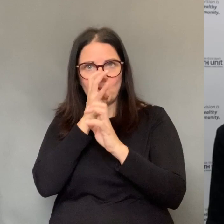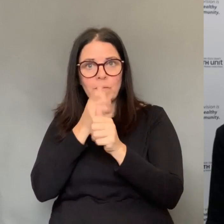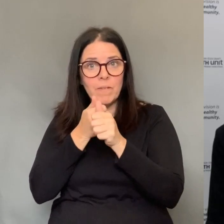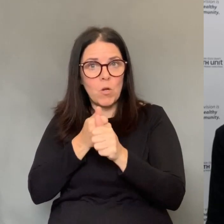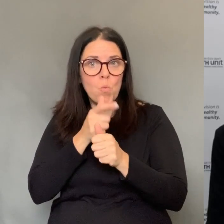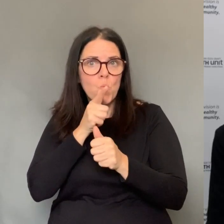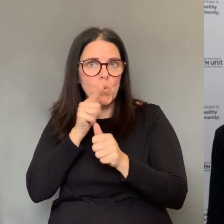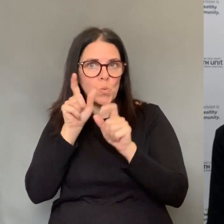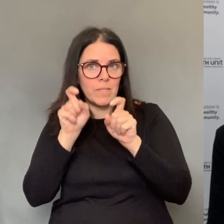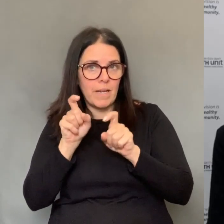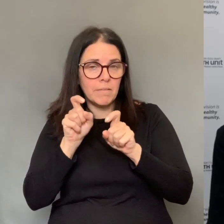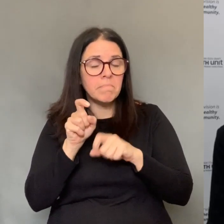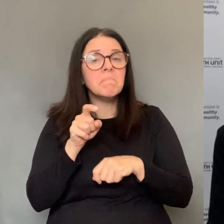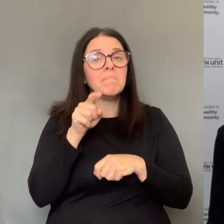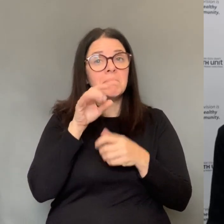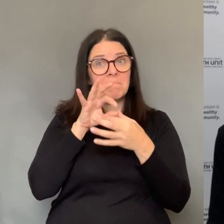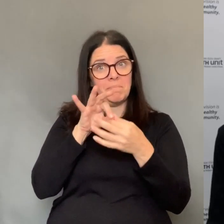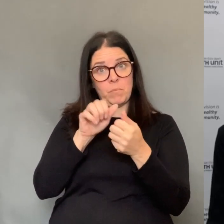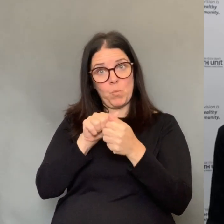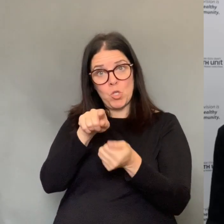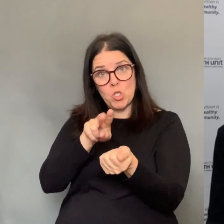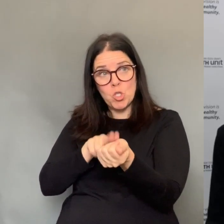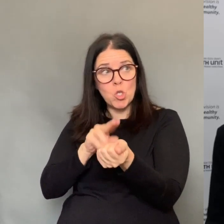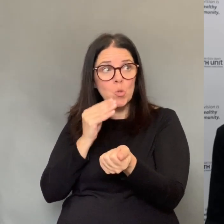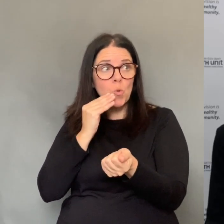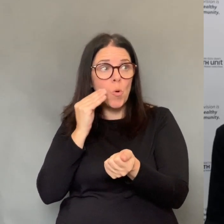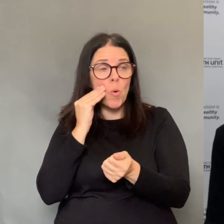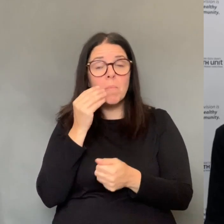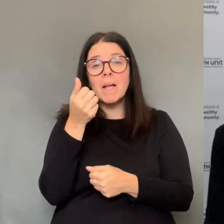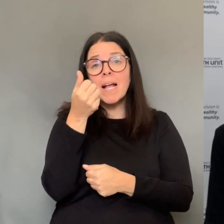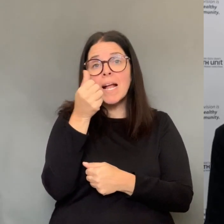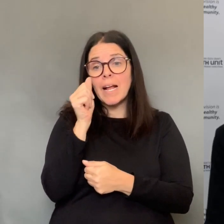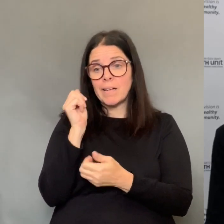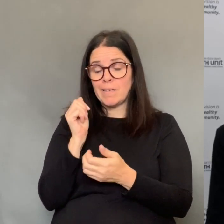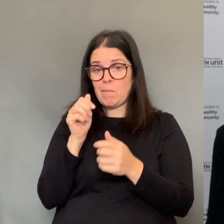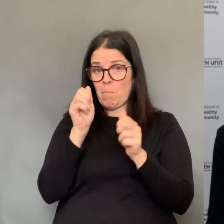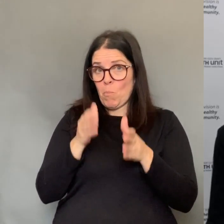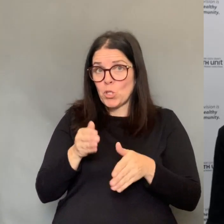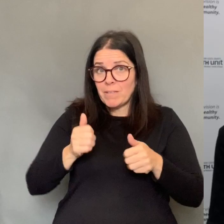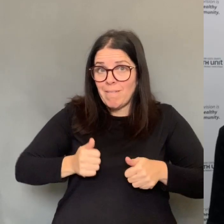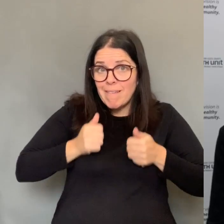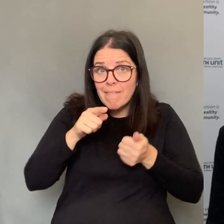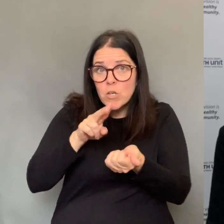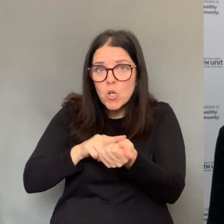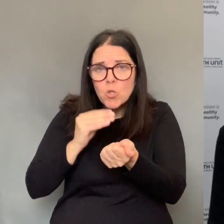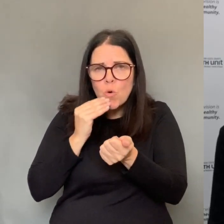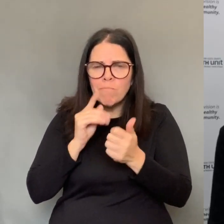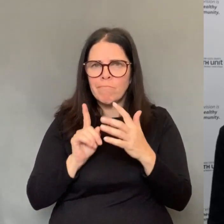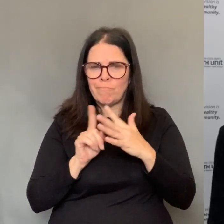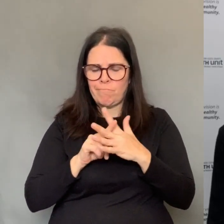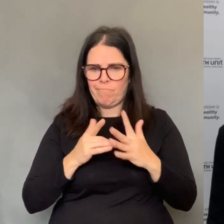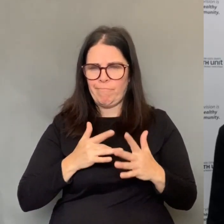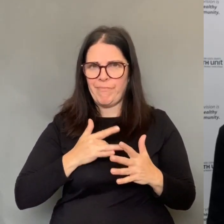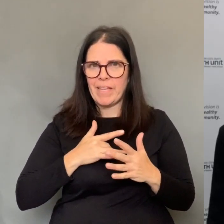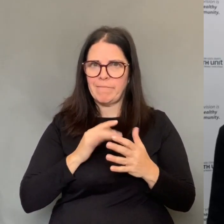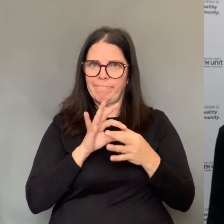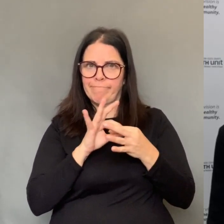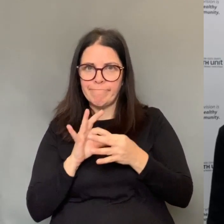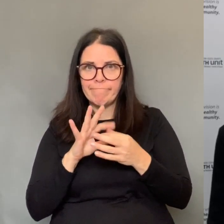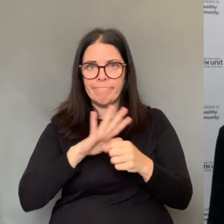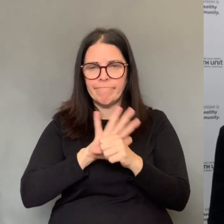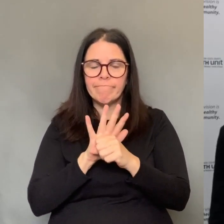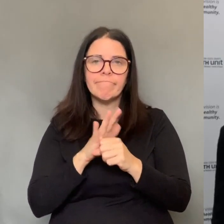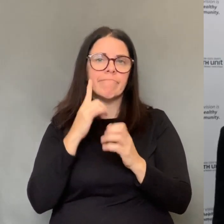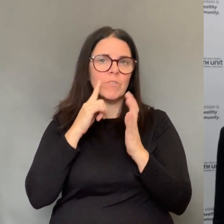includes testing residents without symptoms who are new admissions or readmissions to these homes within the first 14 days of